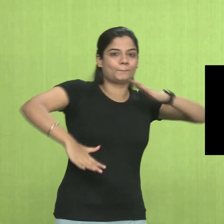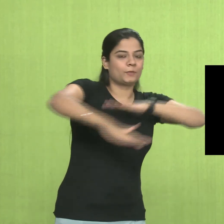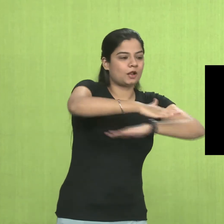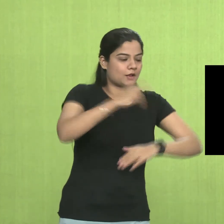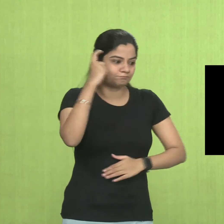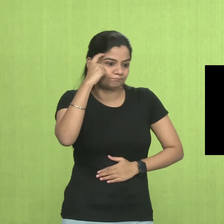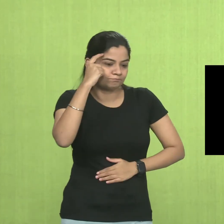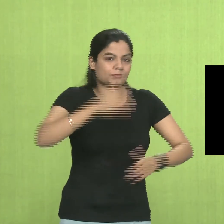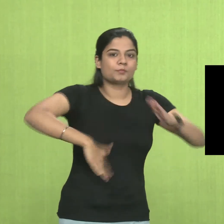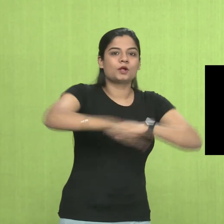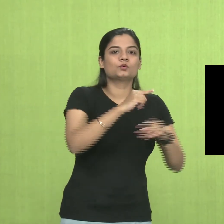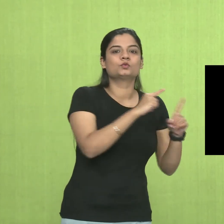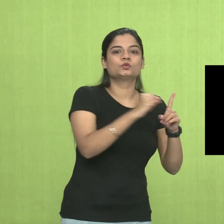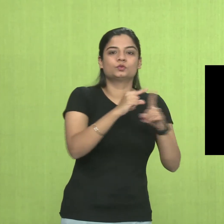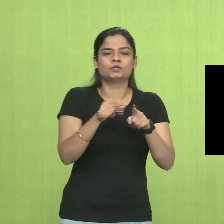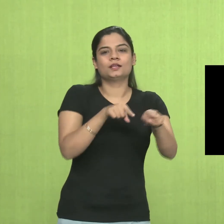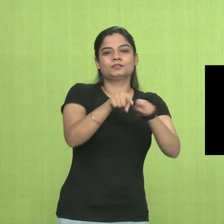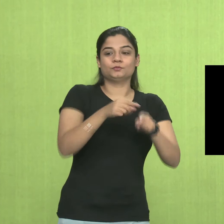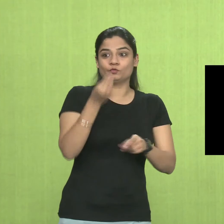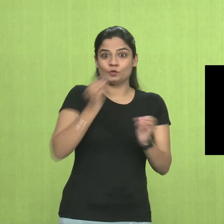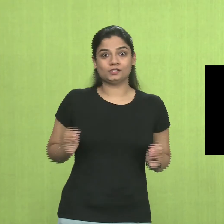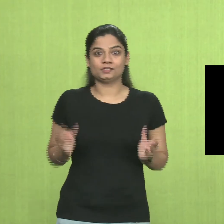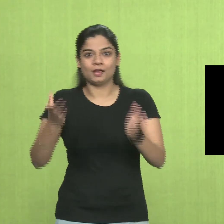do some pre-preparations for it, like cutting, etc.